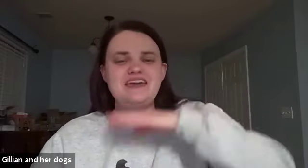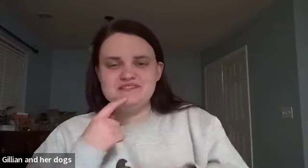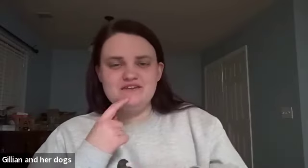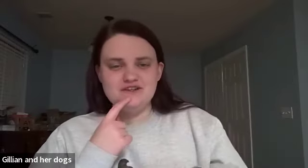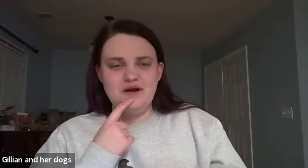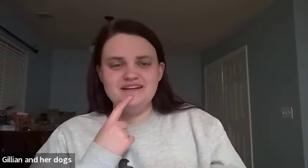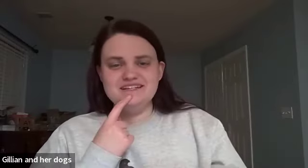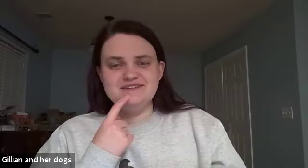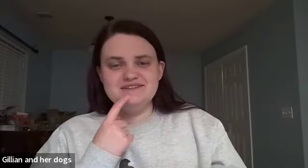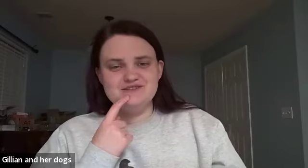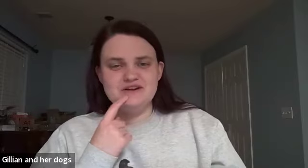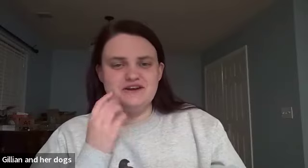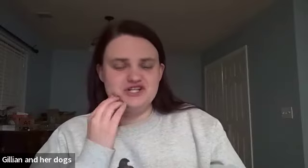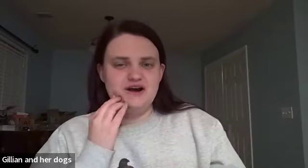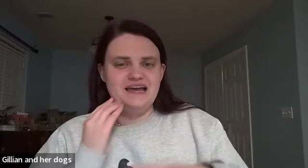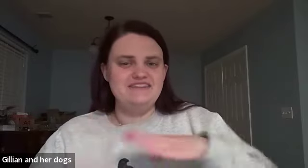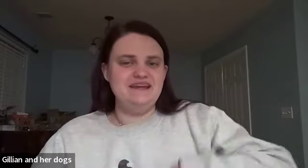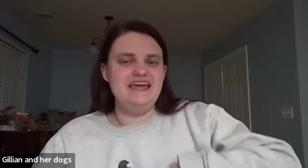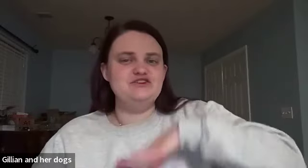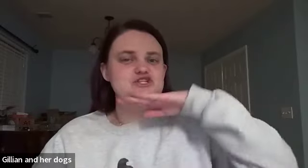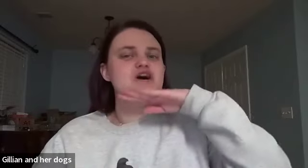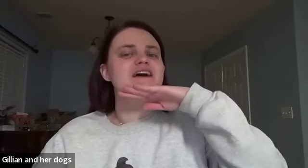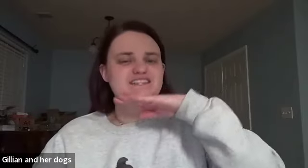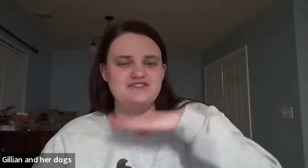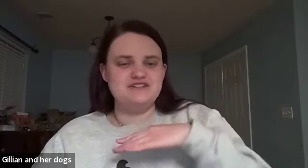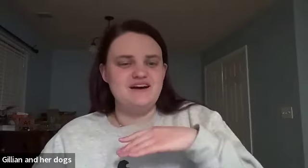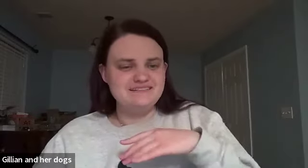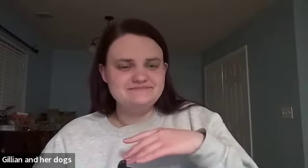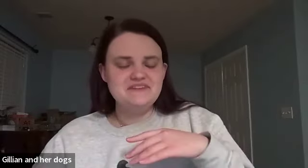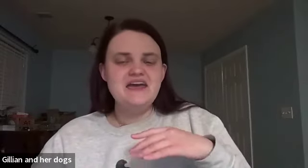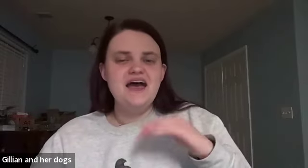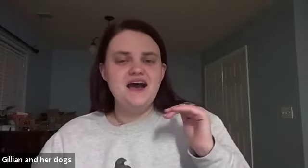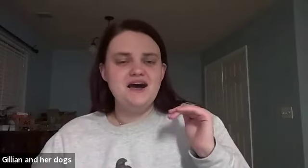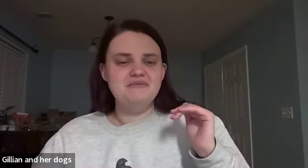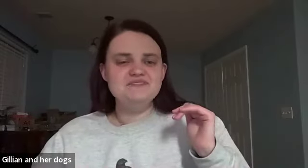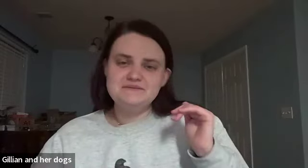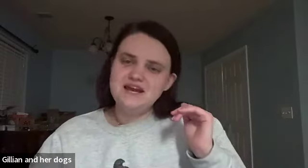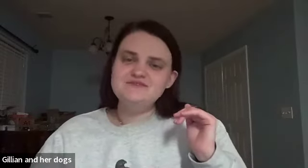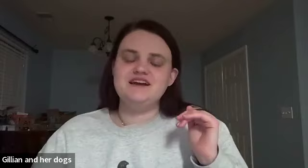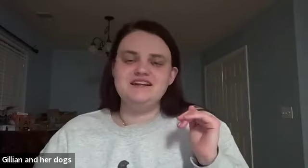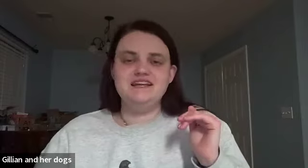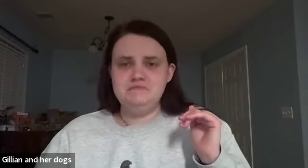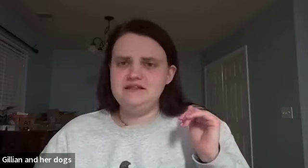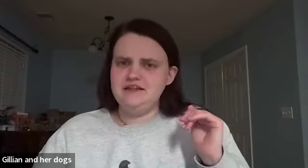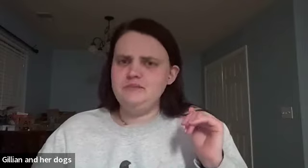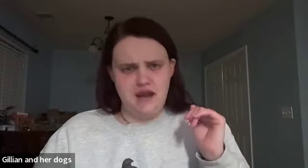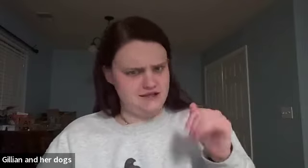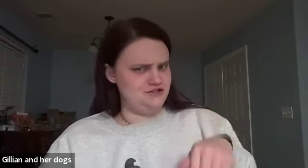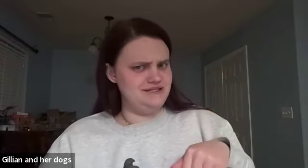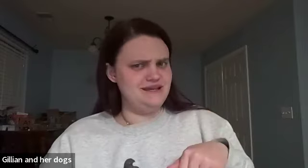hit themselves so hard and didn't realize where their jaw, and they hit their jaw into their tongue. Sometimes signing can be a little bit hazardous